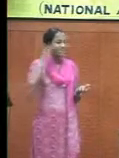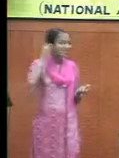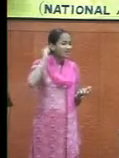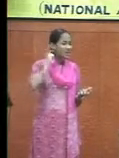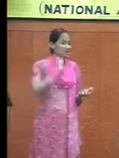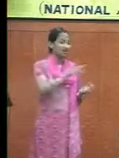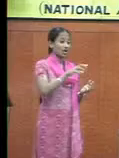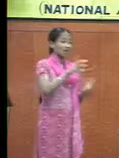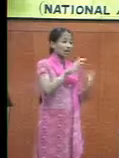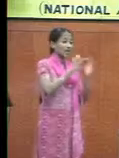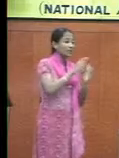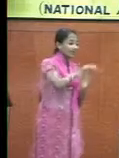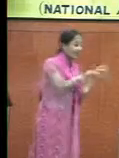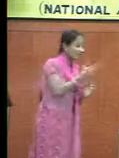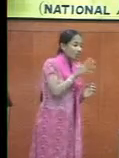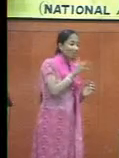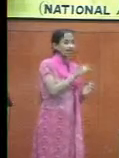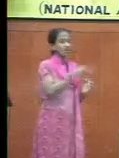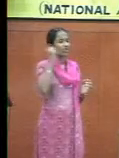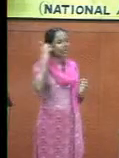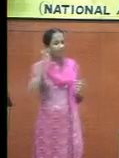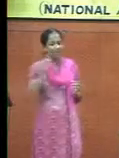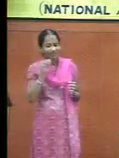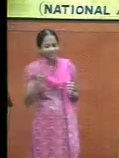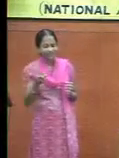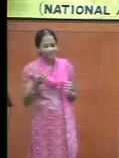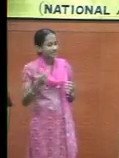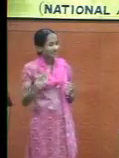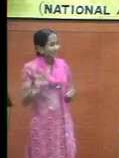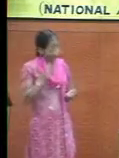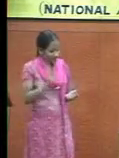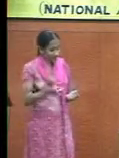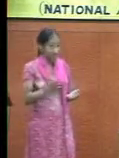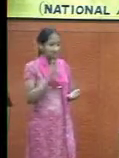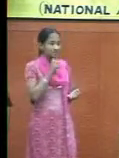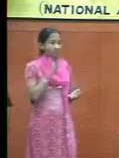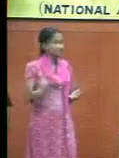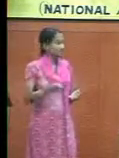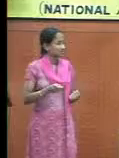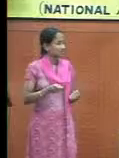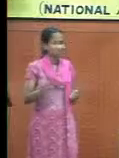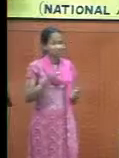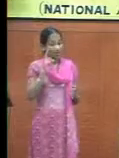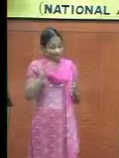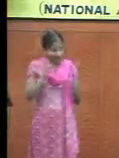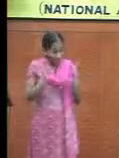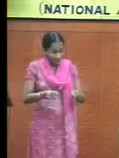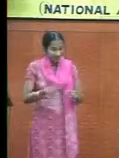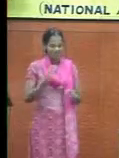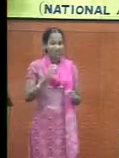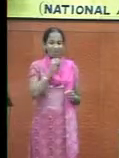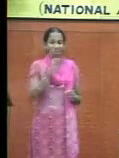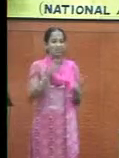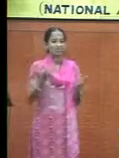not be on that committee. That's what the law says. That's what should happen, but it's not happening. And